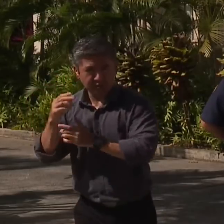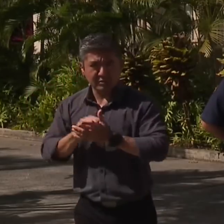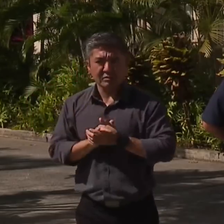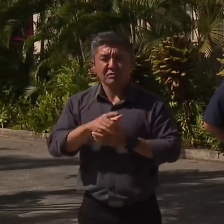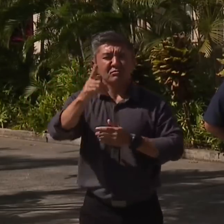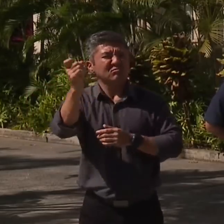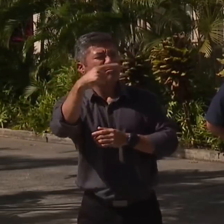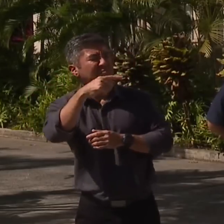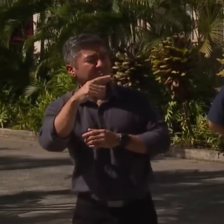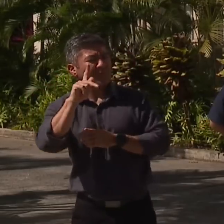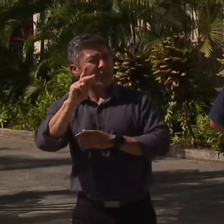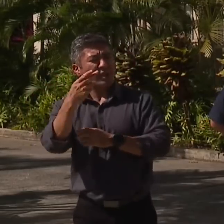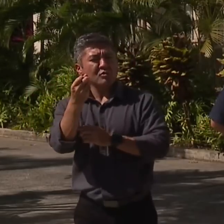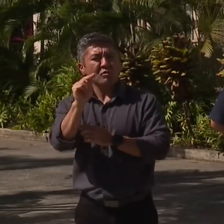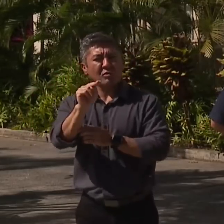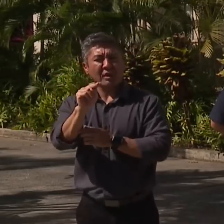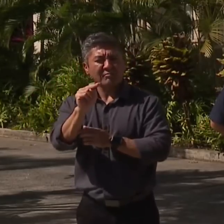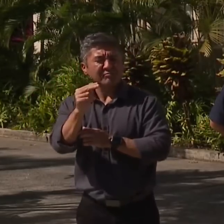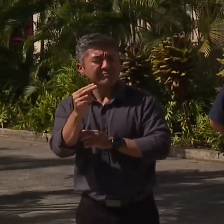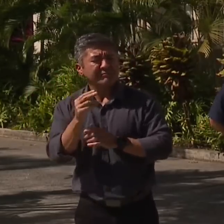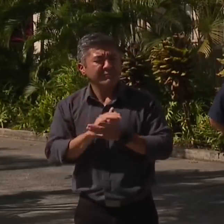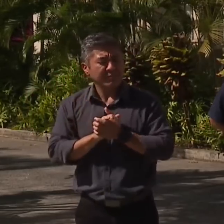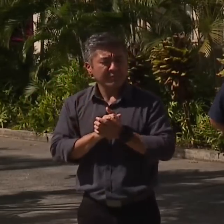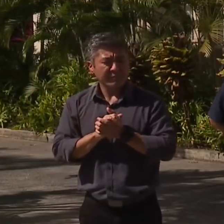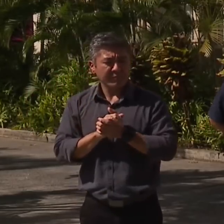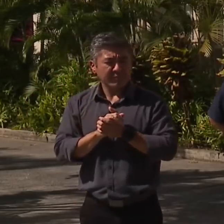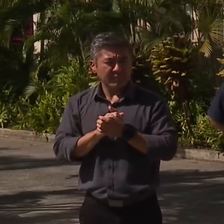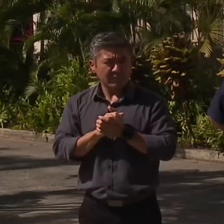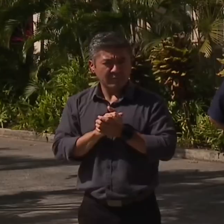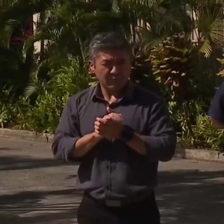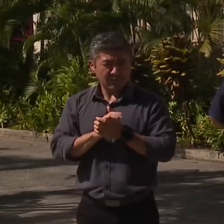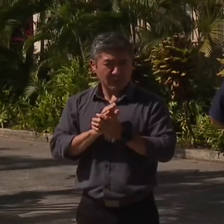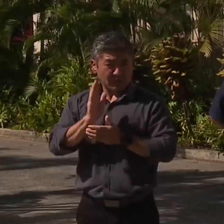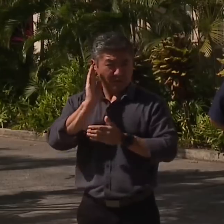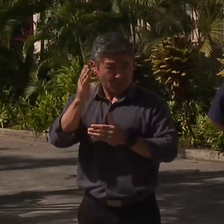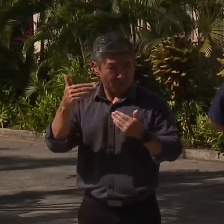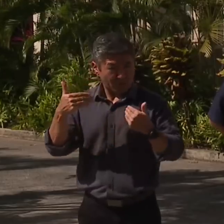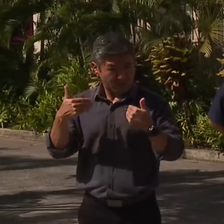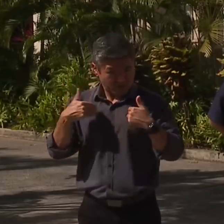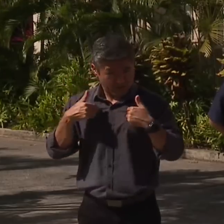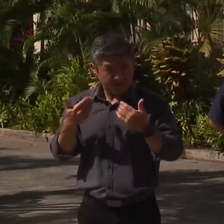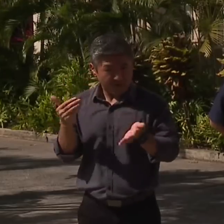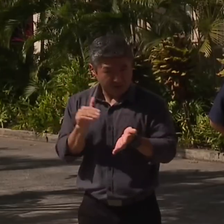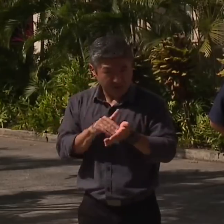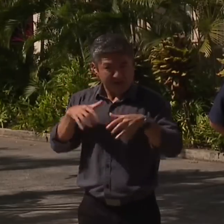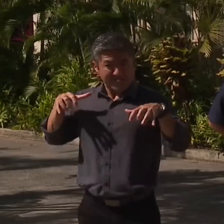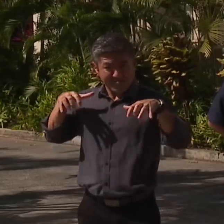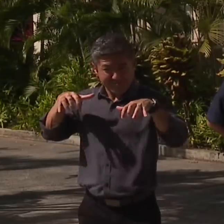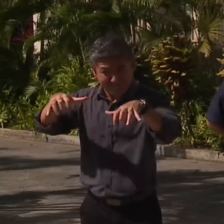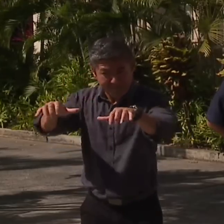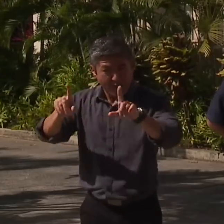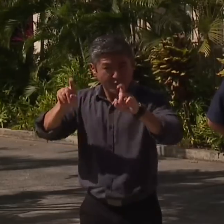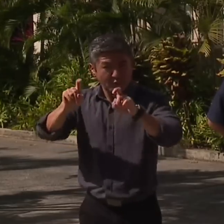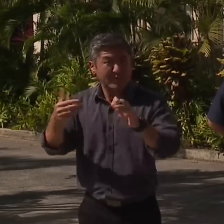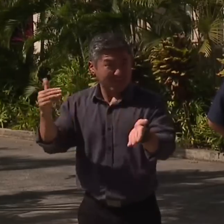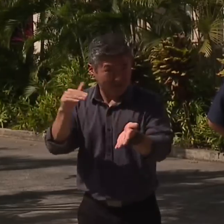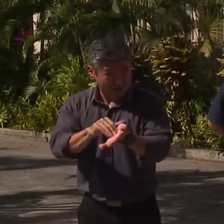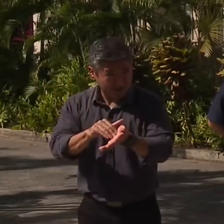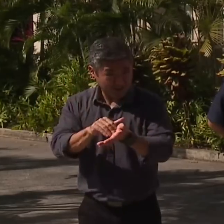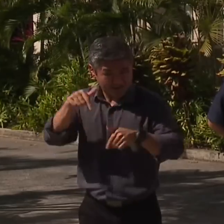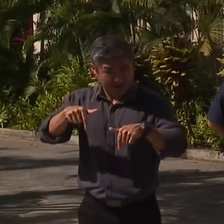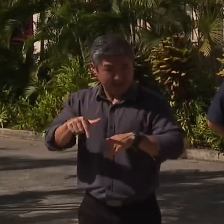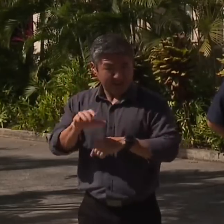Sarah Madison, KHON, wants to know if there will be another surge testing event on Oahu in the future. Well, as you know, we